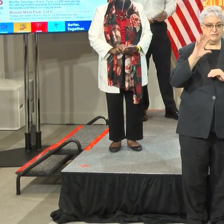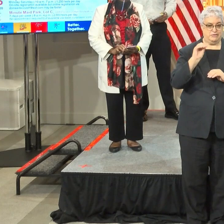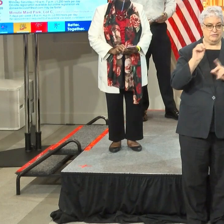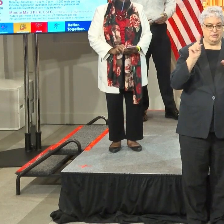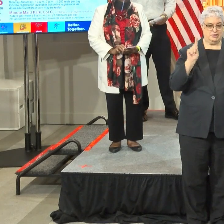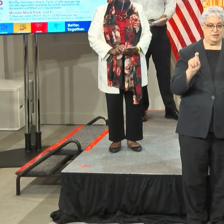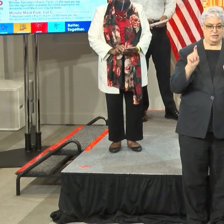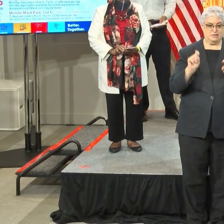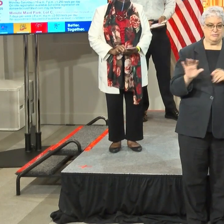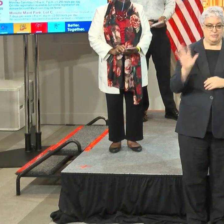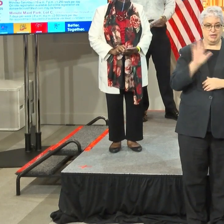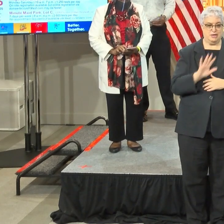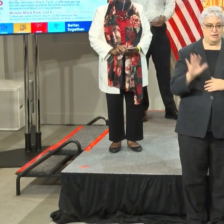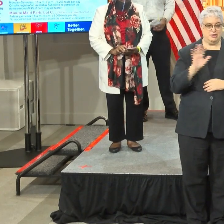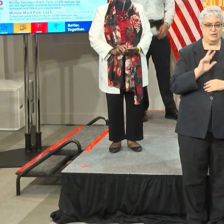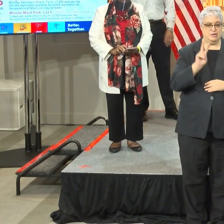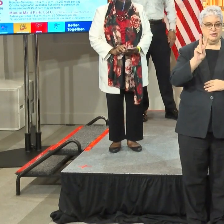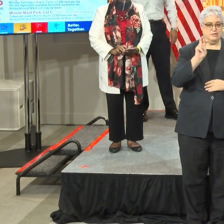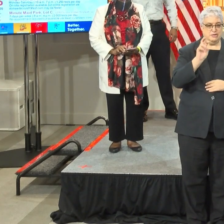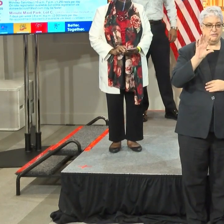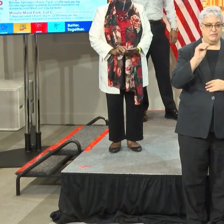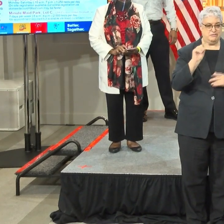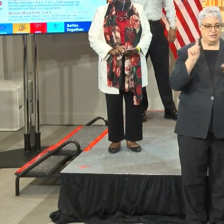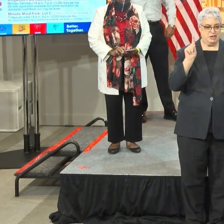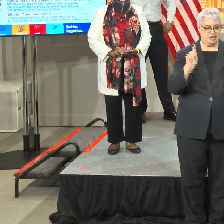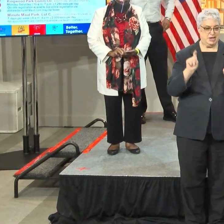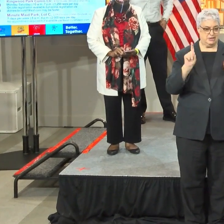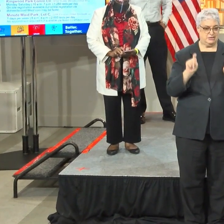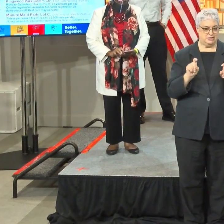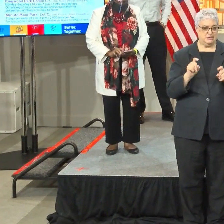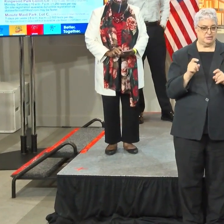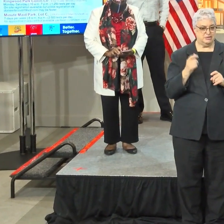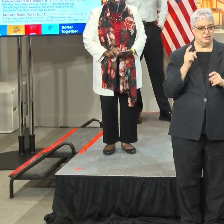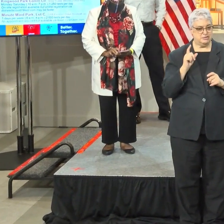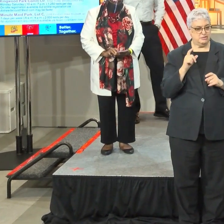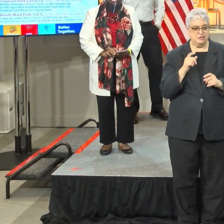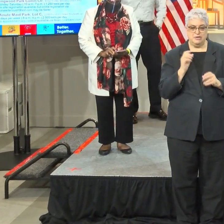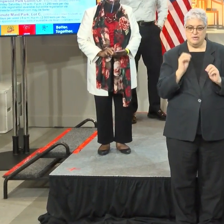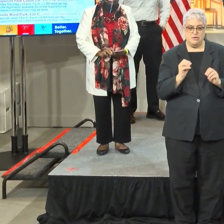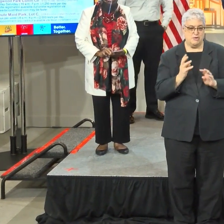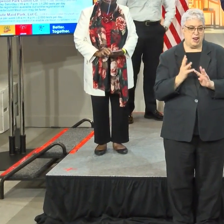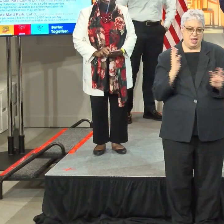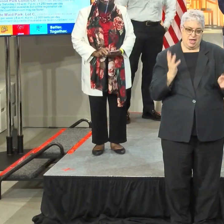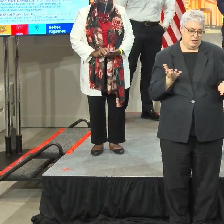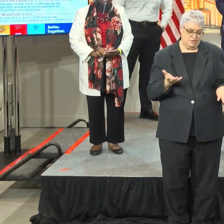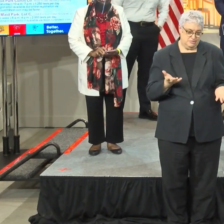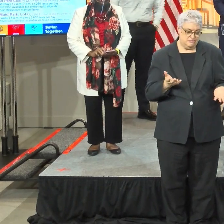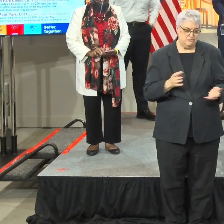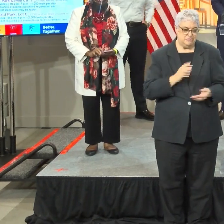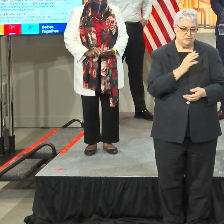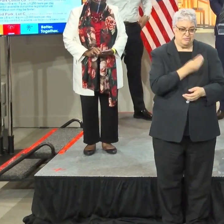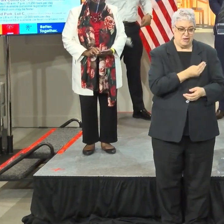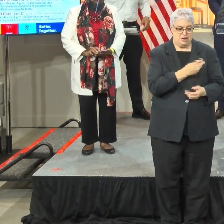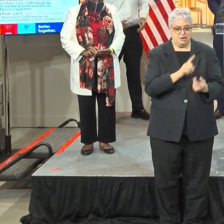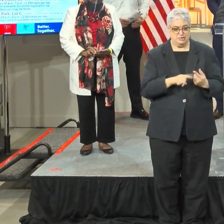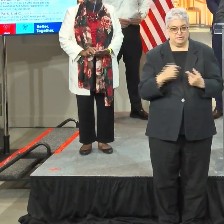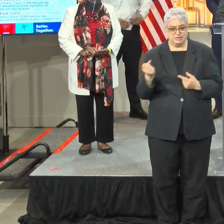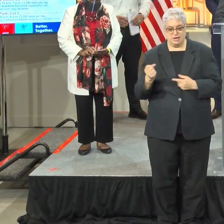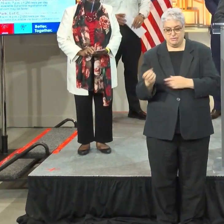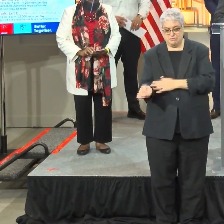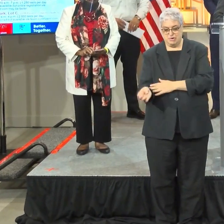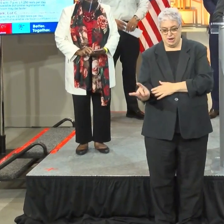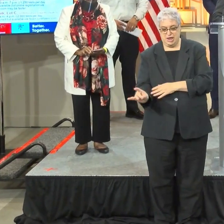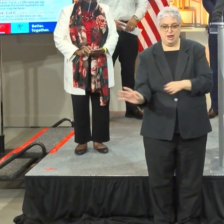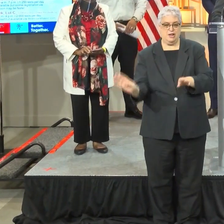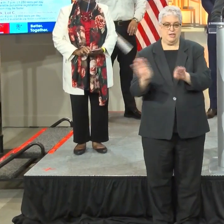And right now we're running it at about 250 tests a day. So there really shouldn't be much of a line. They run Monday through Saturday from 8 a.m.